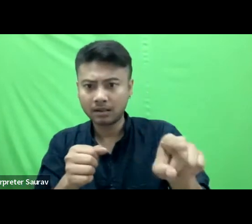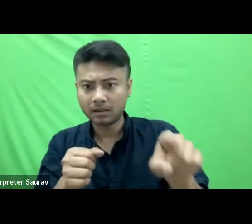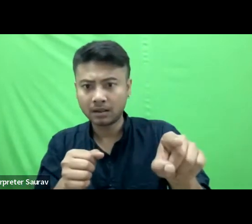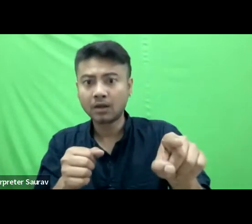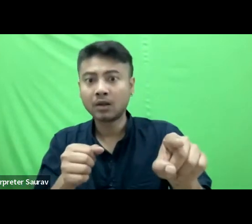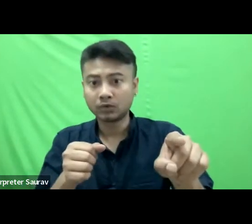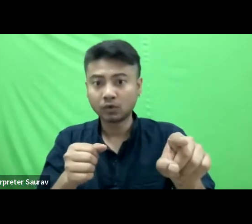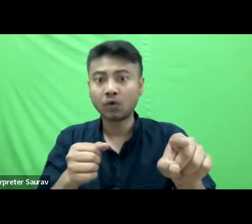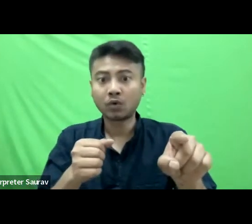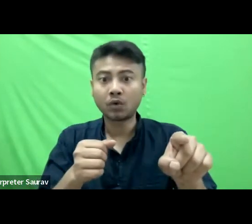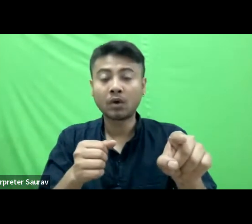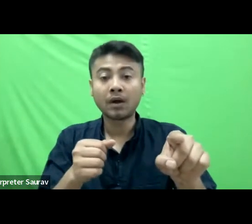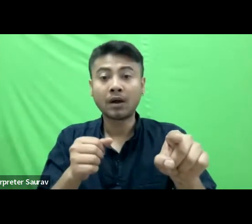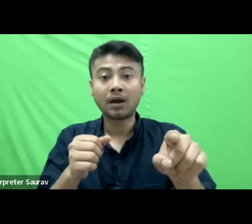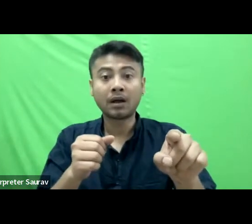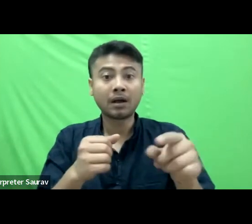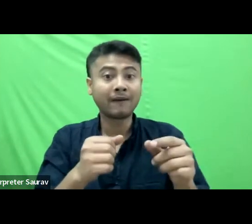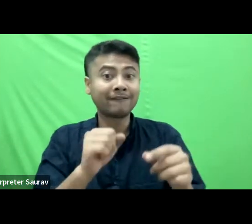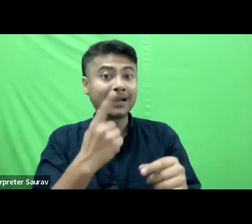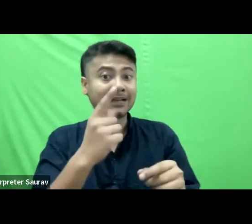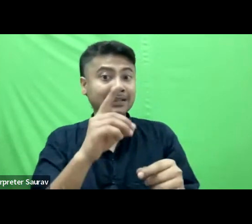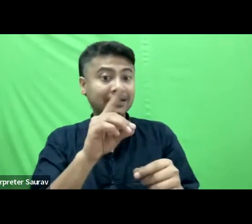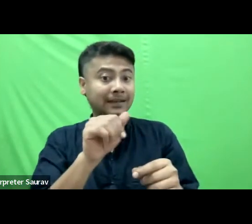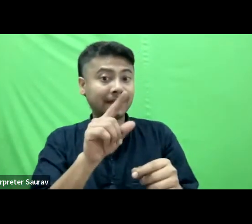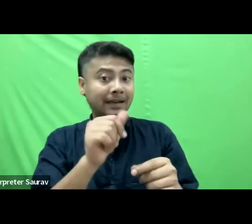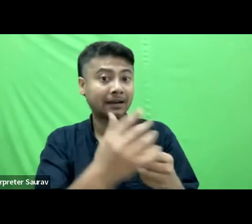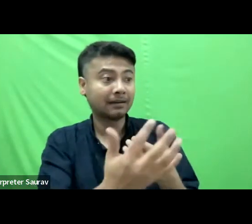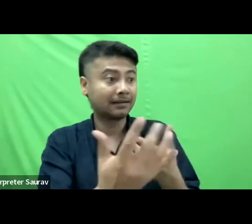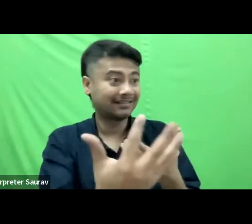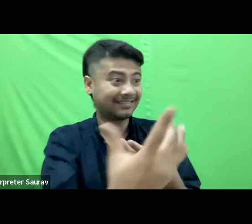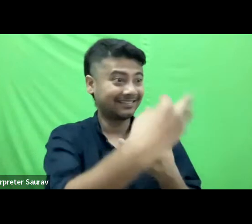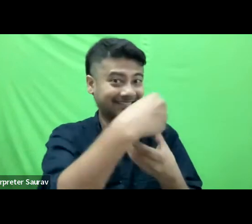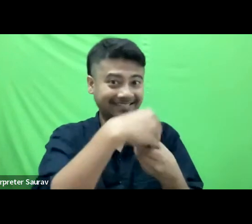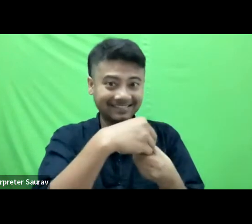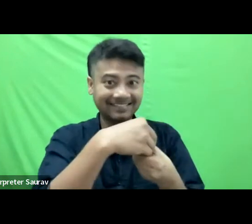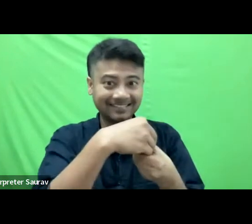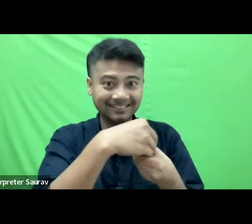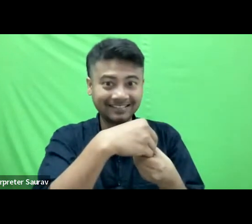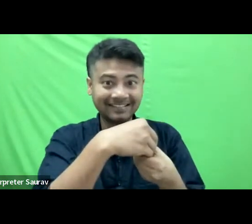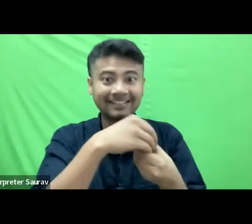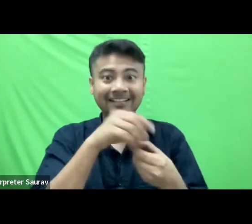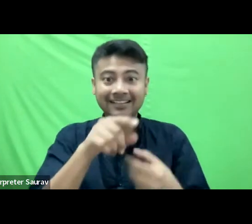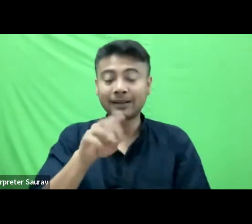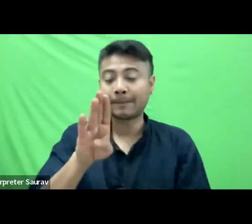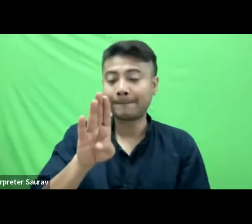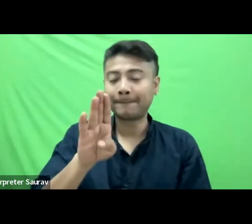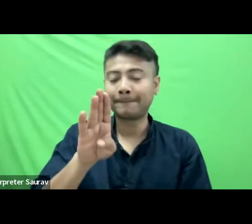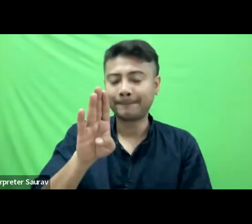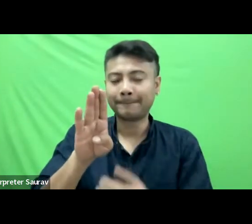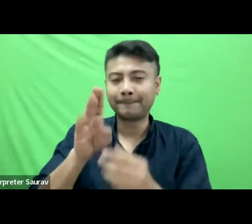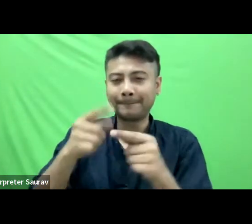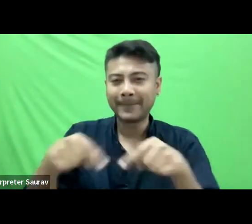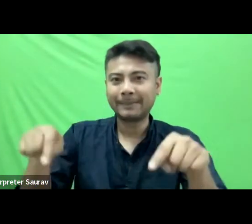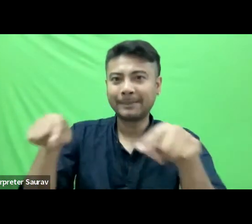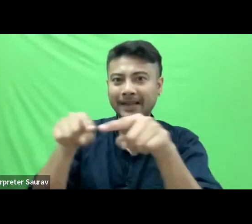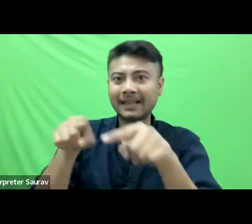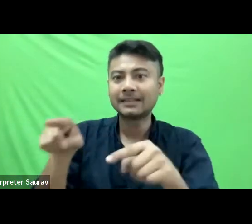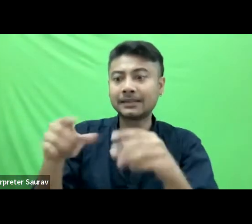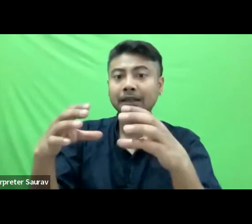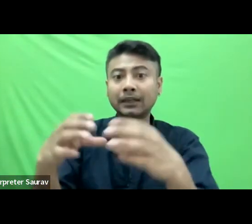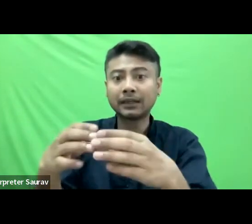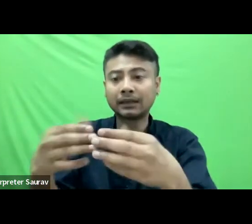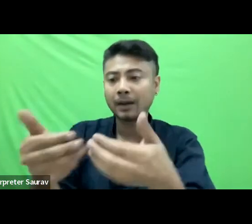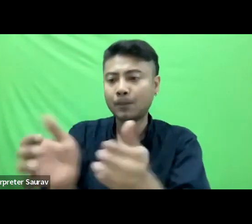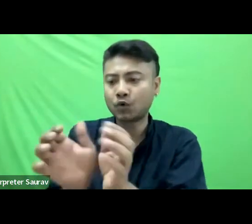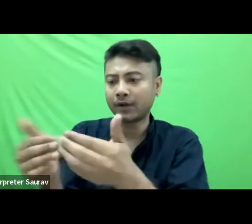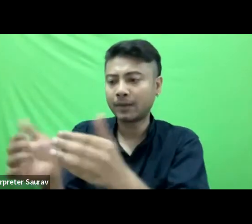Initiative, we engaged communities in a city, 2 neighborhoods in Banjarmasin, in